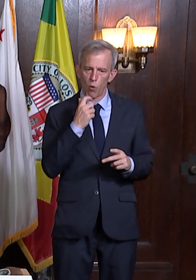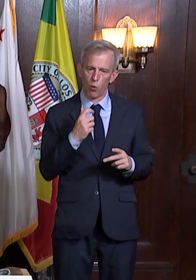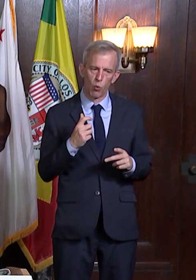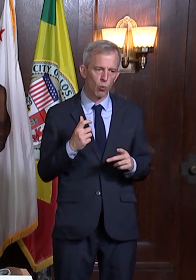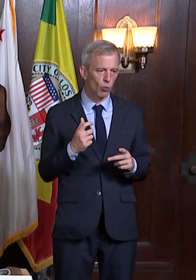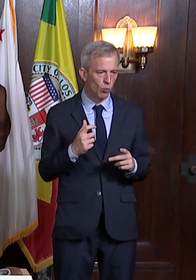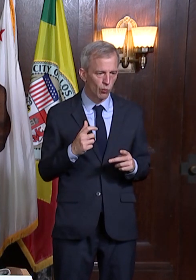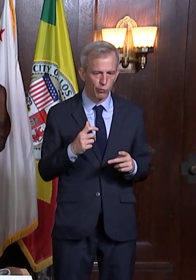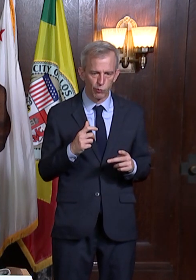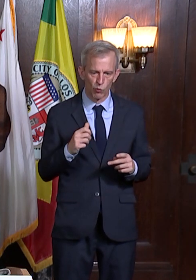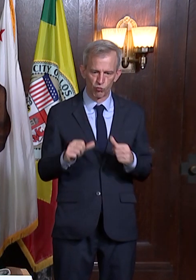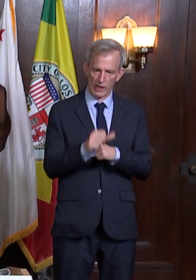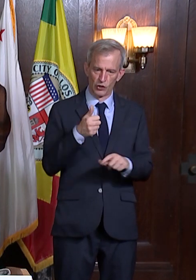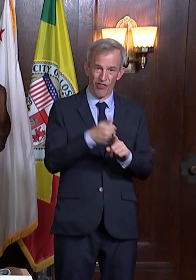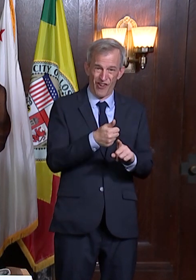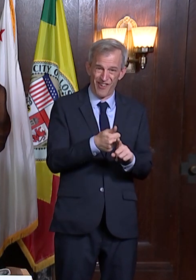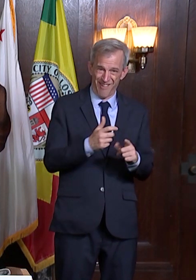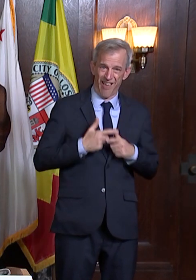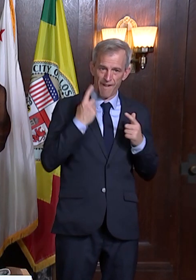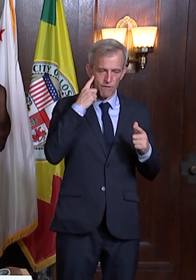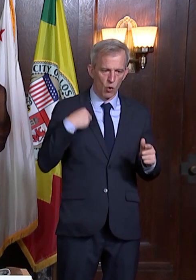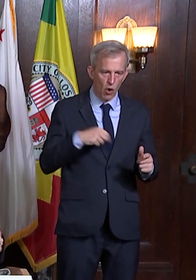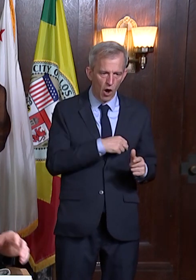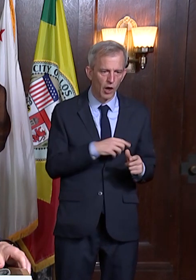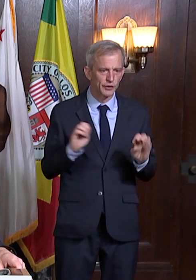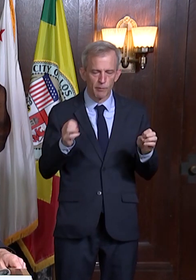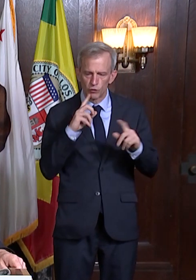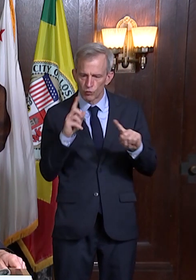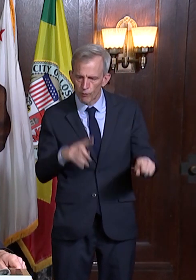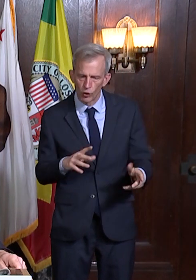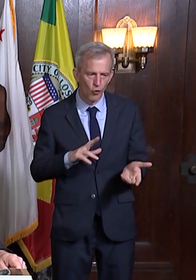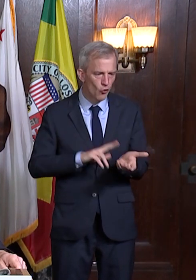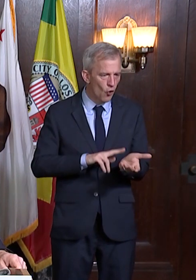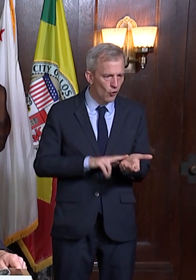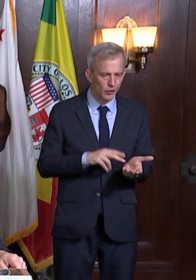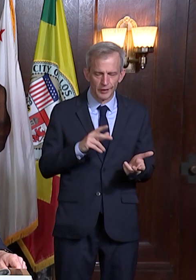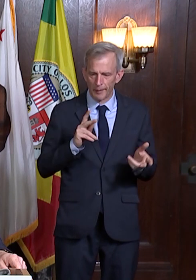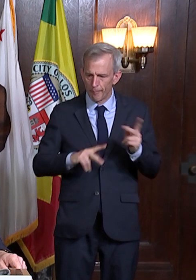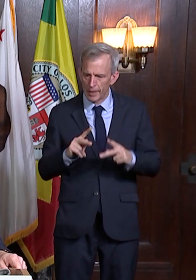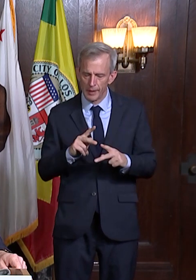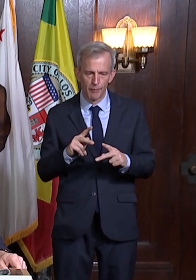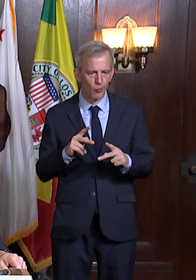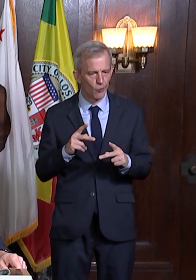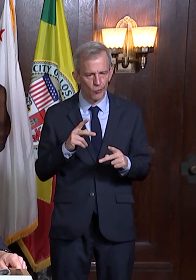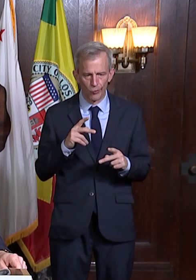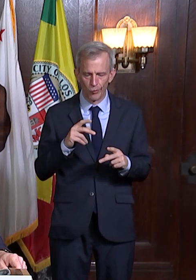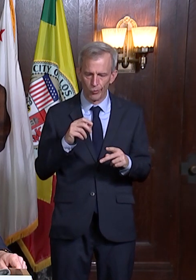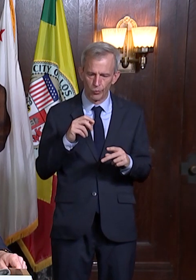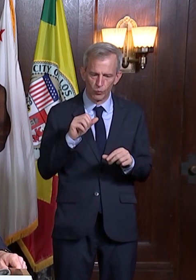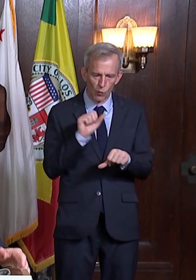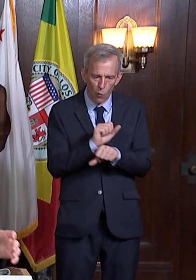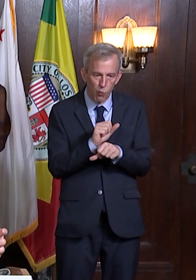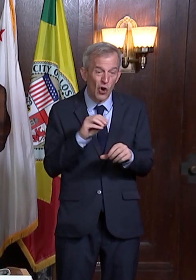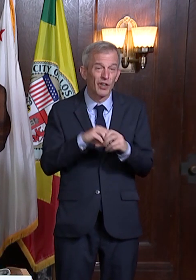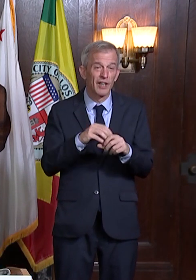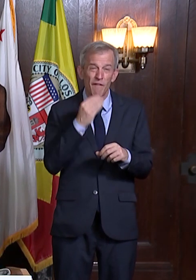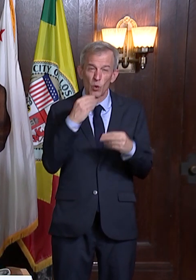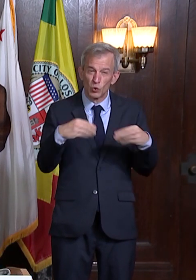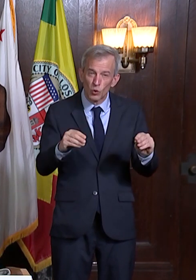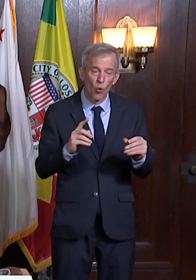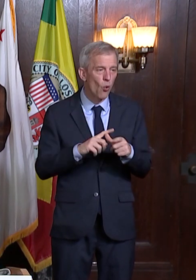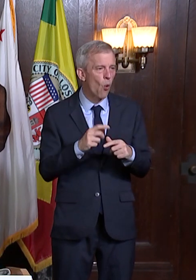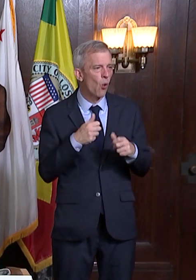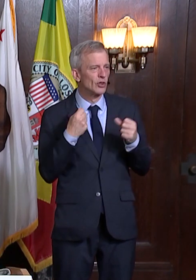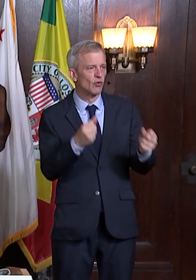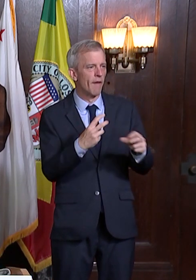emergency responders, nurses, people who were stocking our shelves, people who were driving our buses. I shared those stories